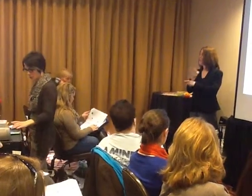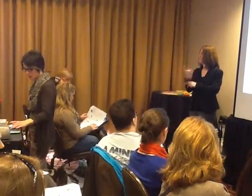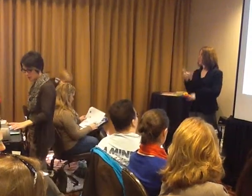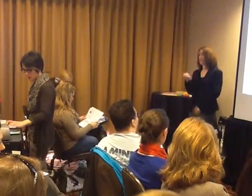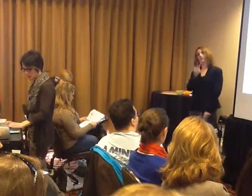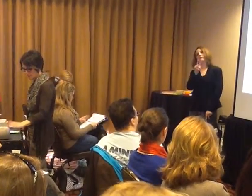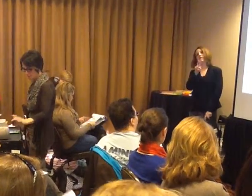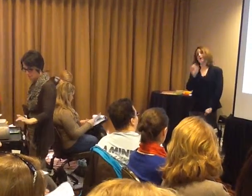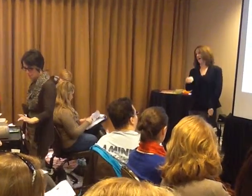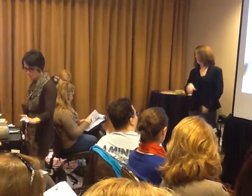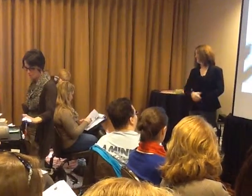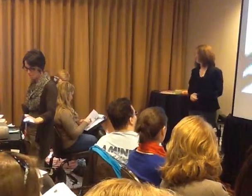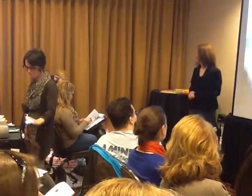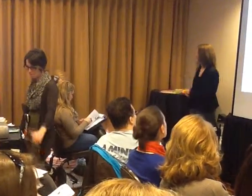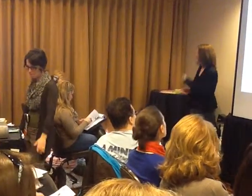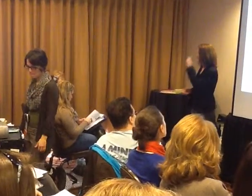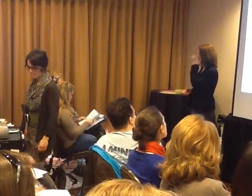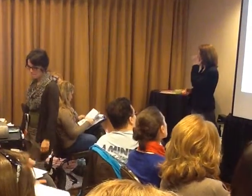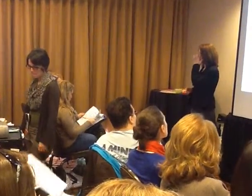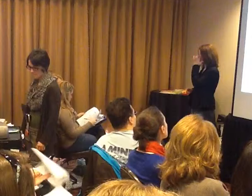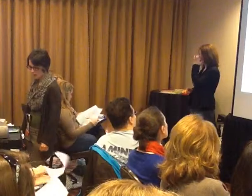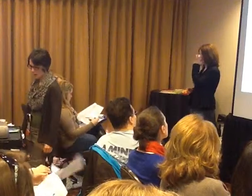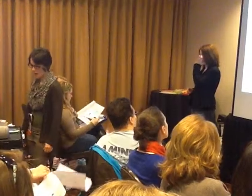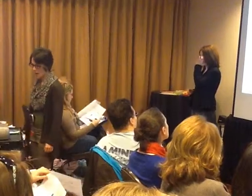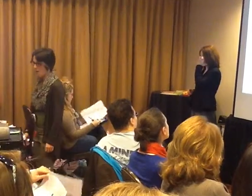our students.